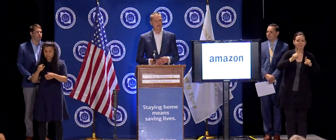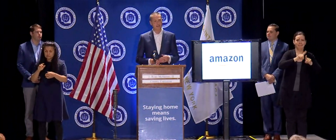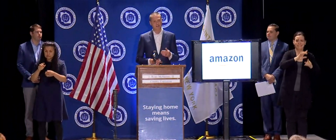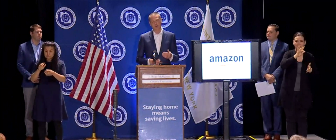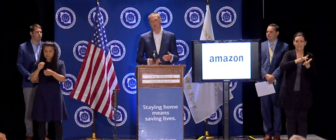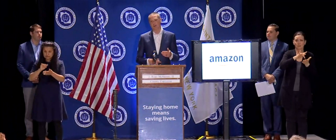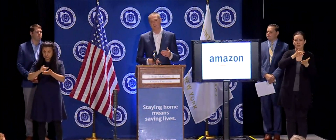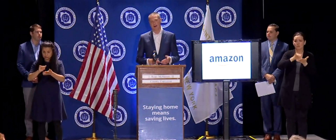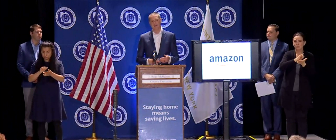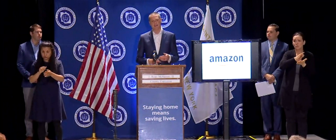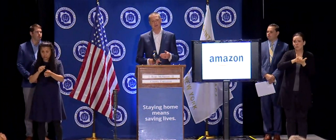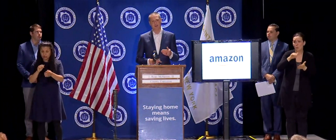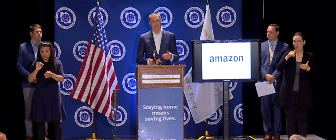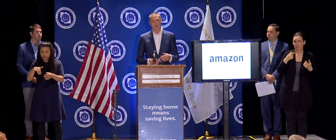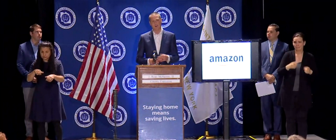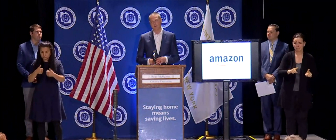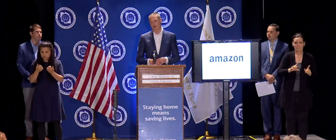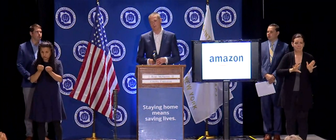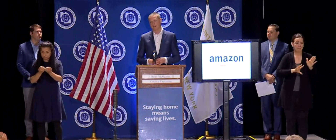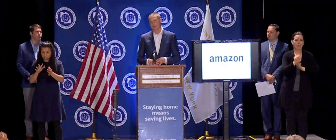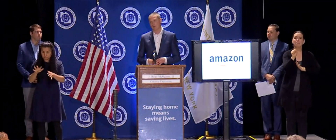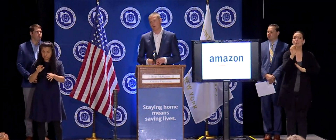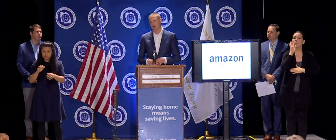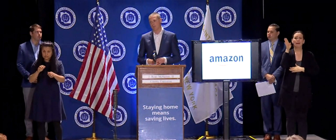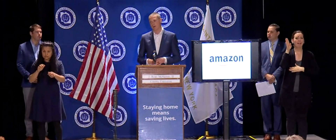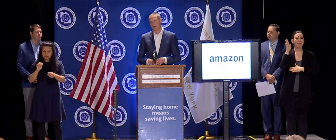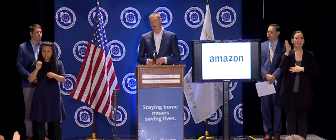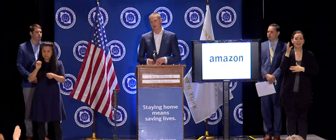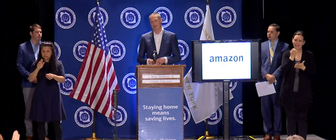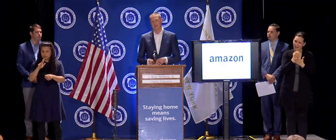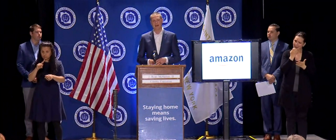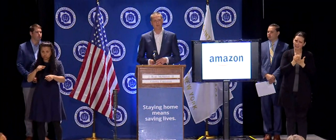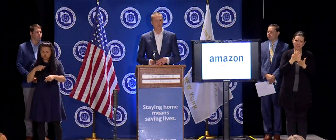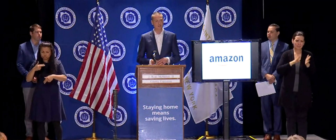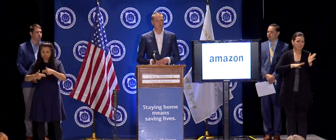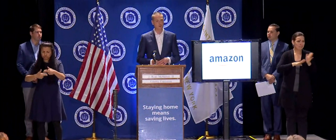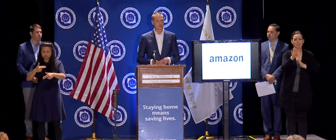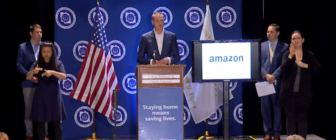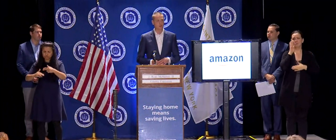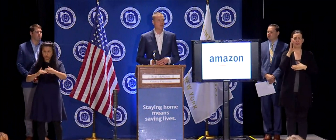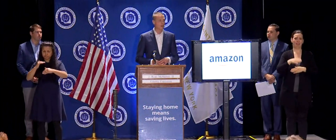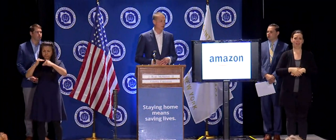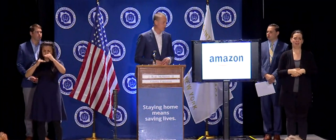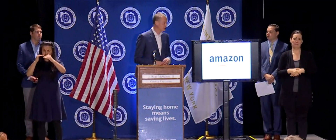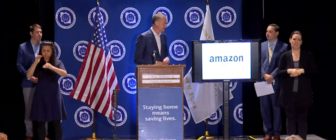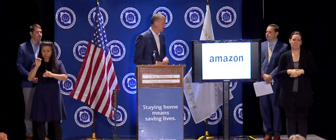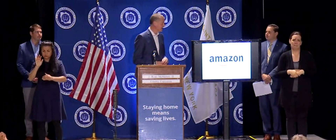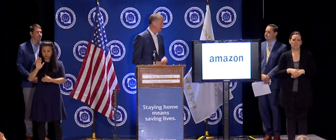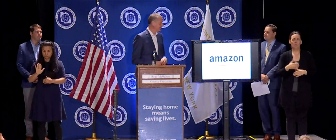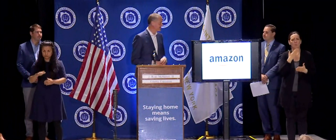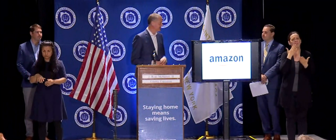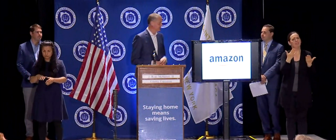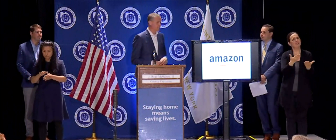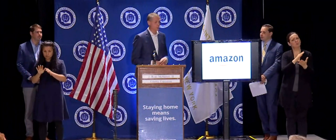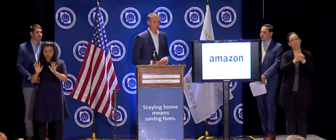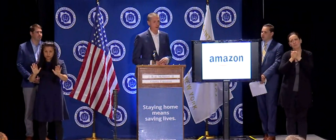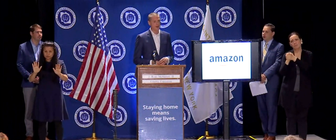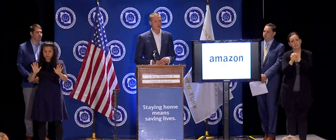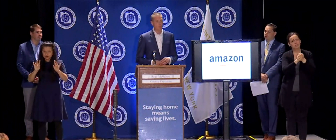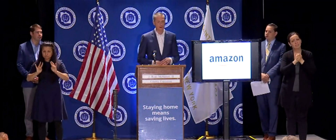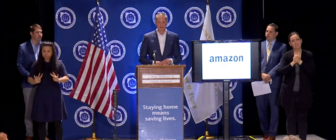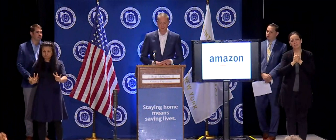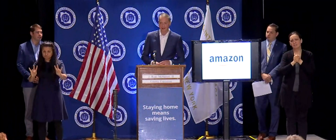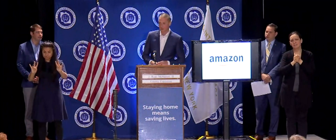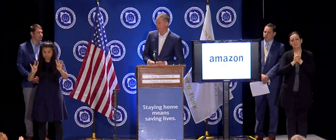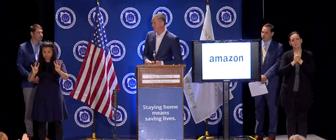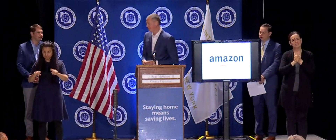has extremely positive economic developments that will come in the not too distant future. So congratulations again, County Executive, for